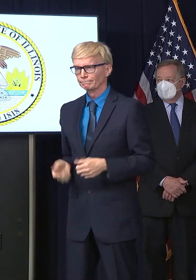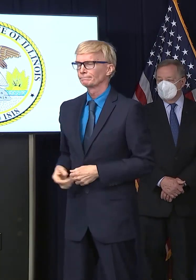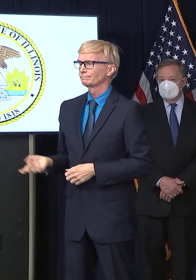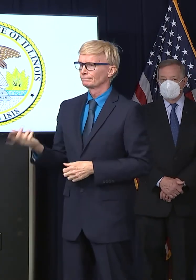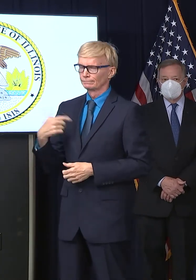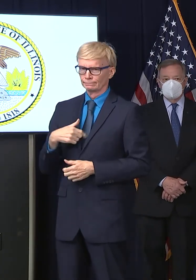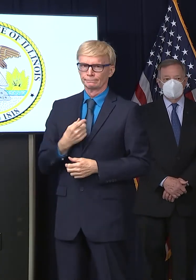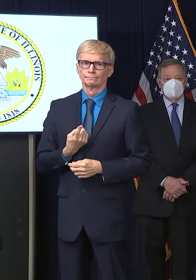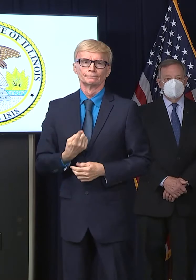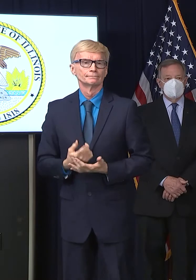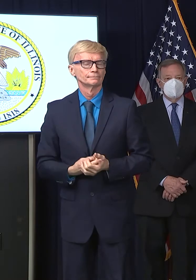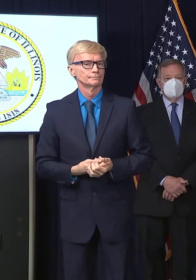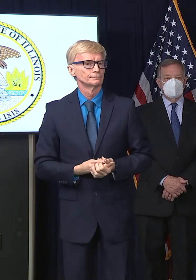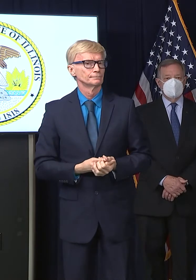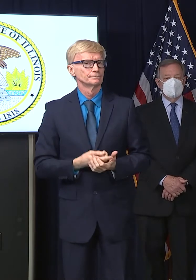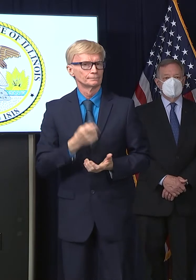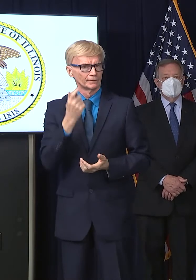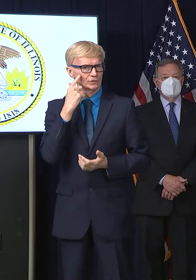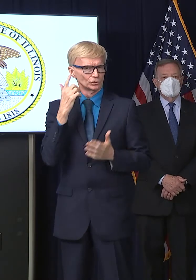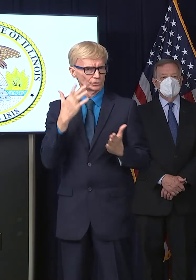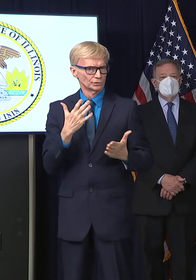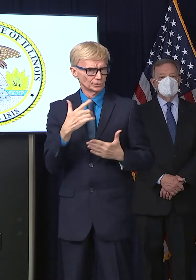one more. Governor, this morning,